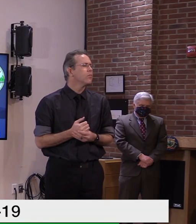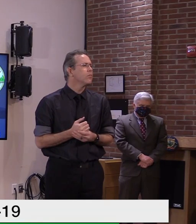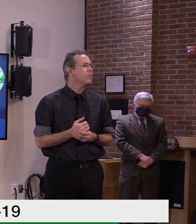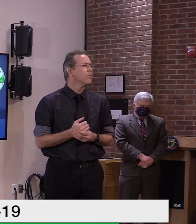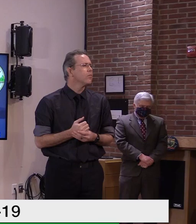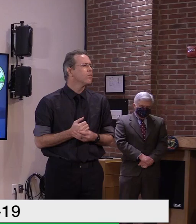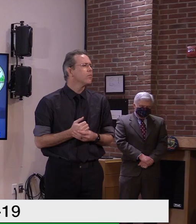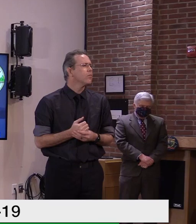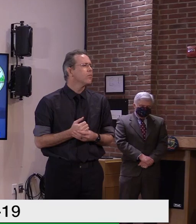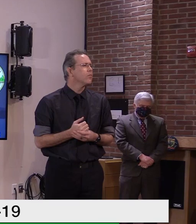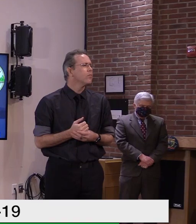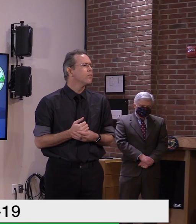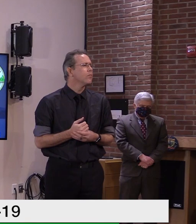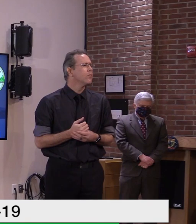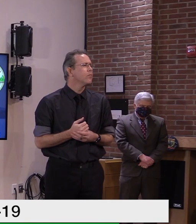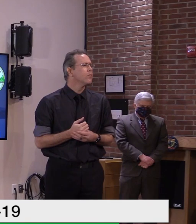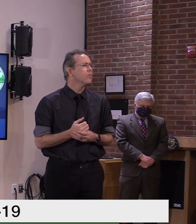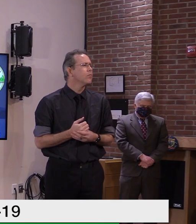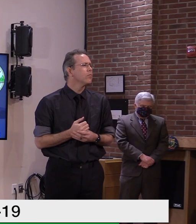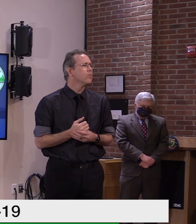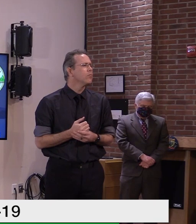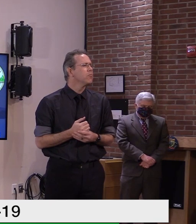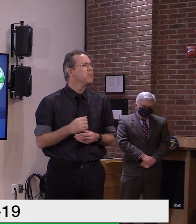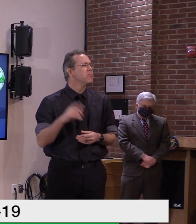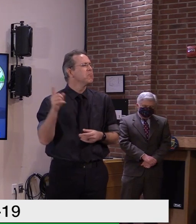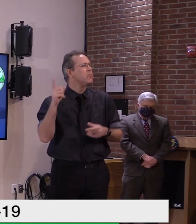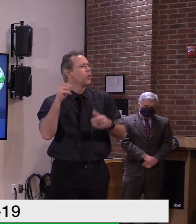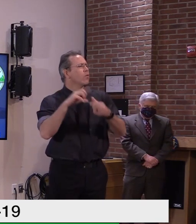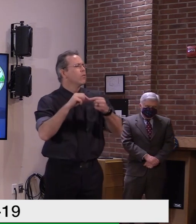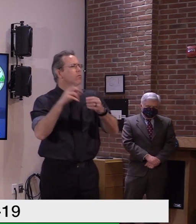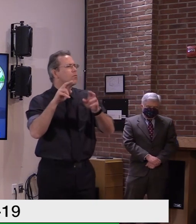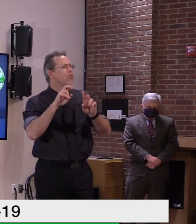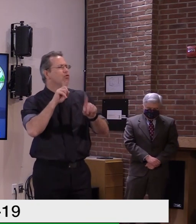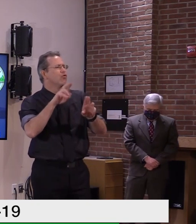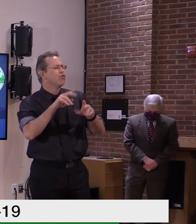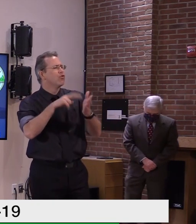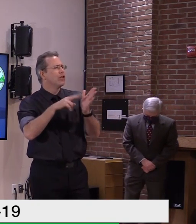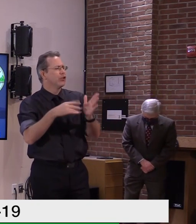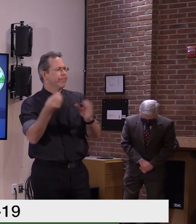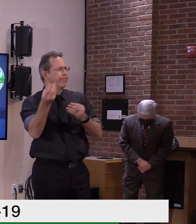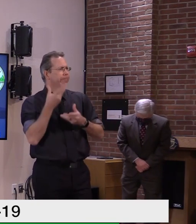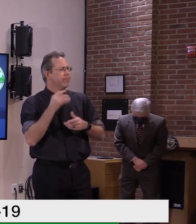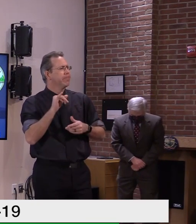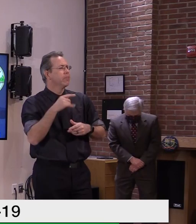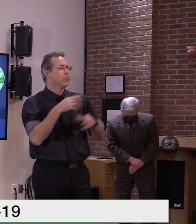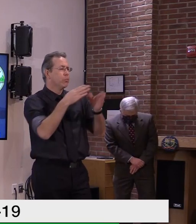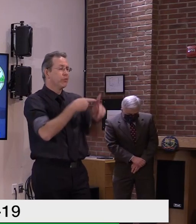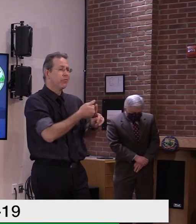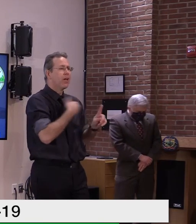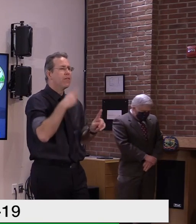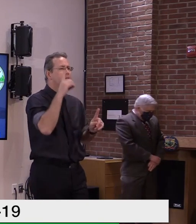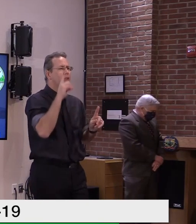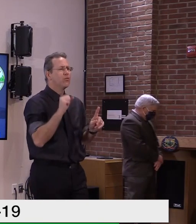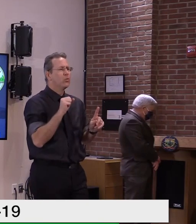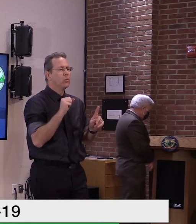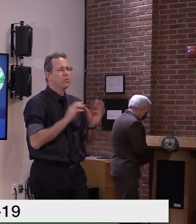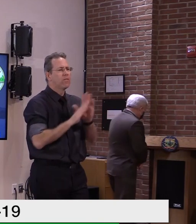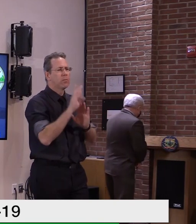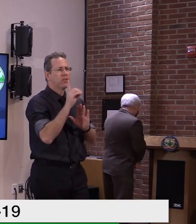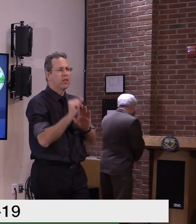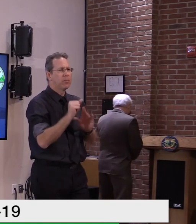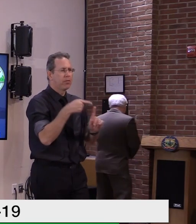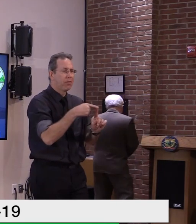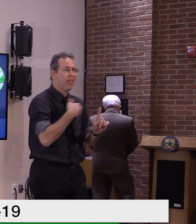more susceptible to having bad outcomes from COVID. Is this